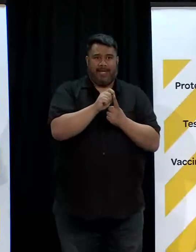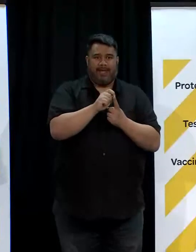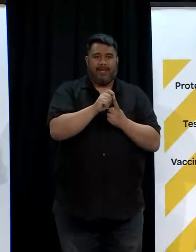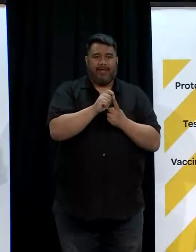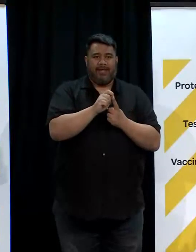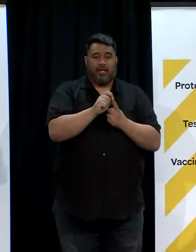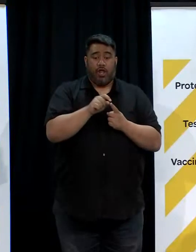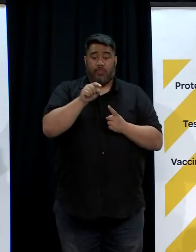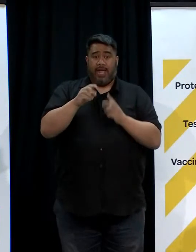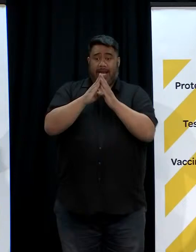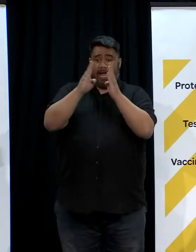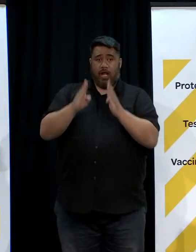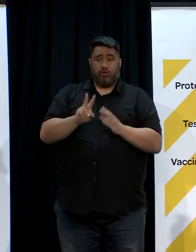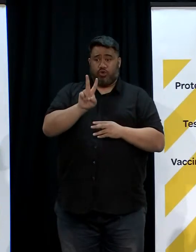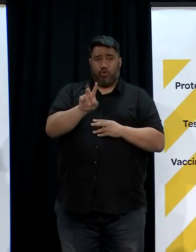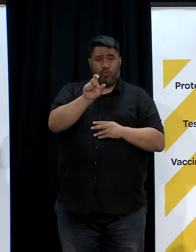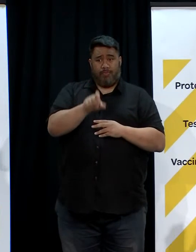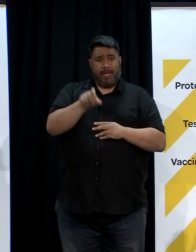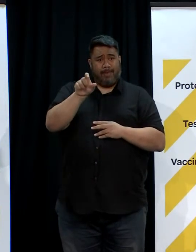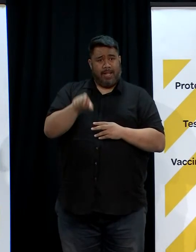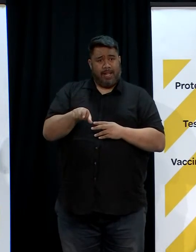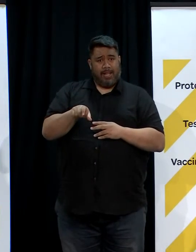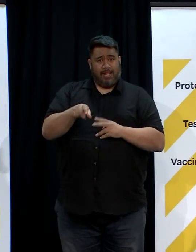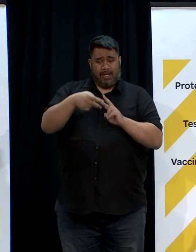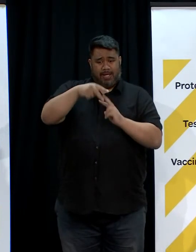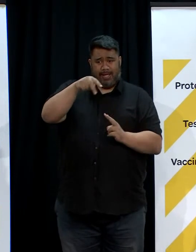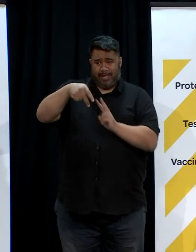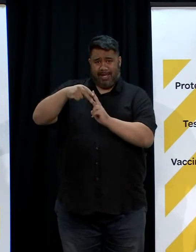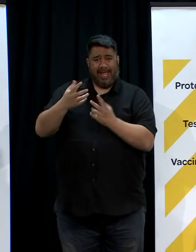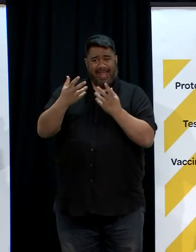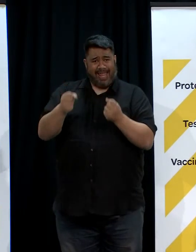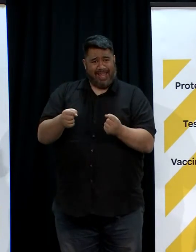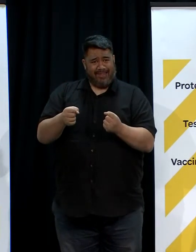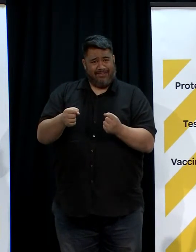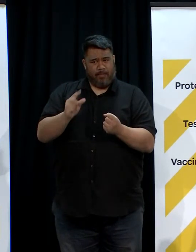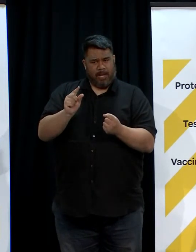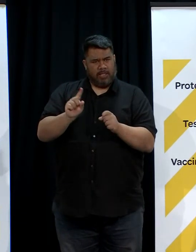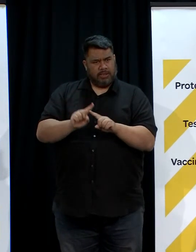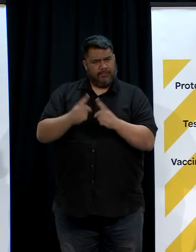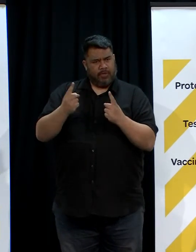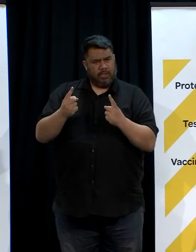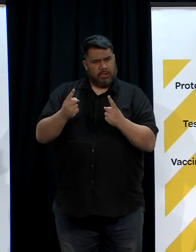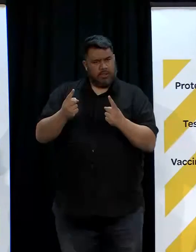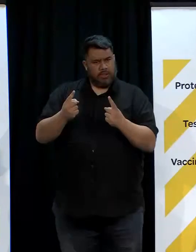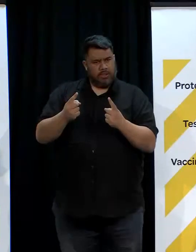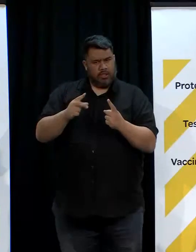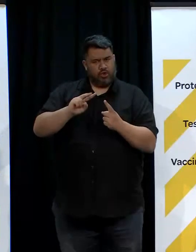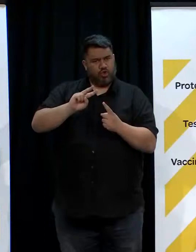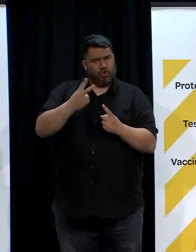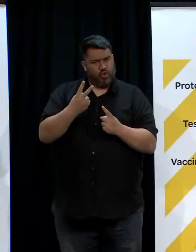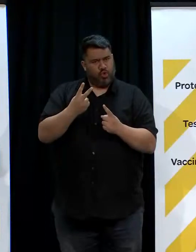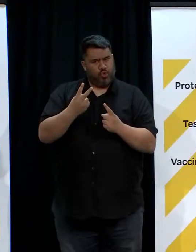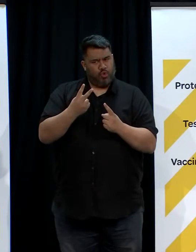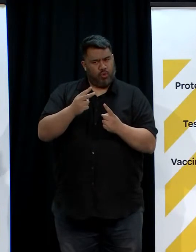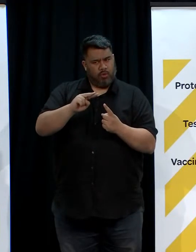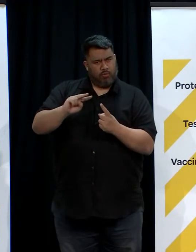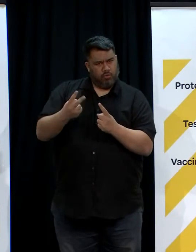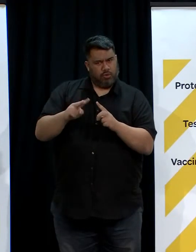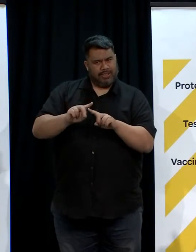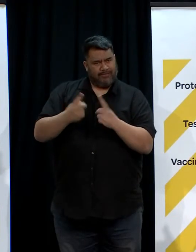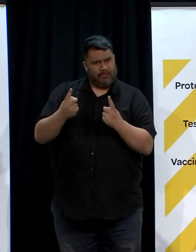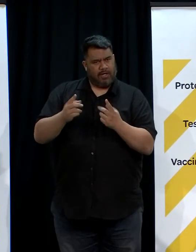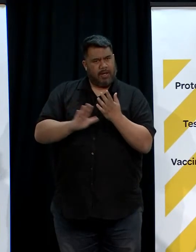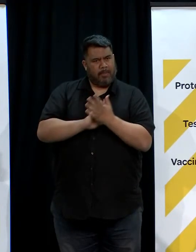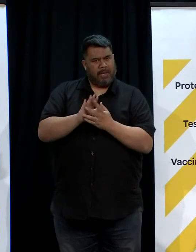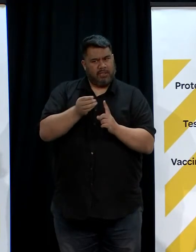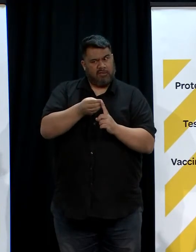are in the same household have two different mutations, so two SNPs. So that suggests that it can happen, rarely,